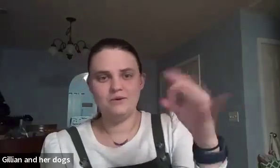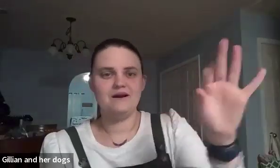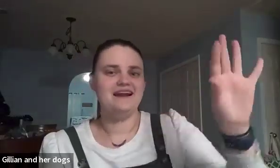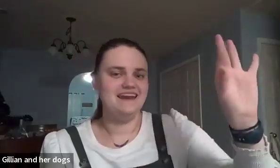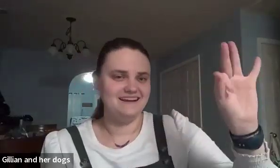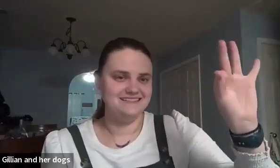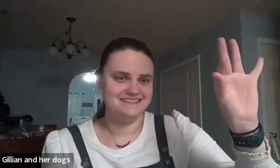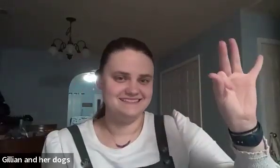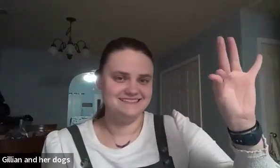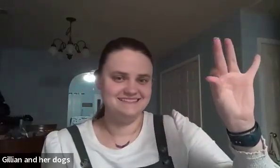or 19.